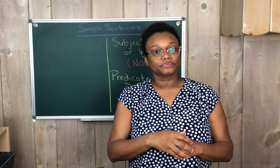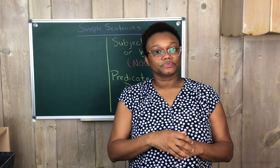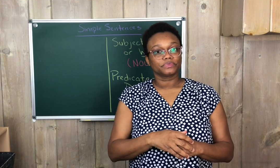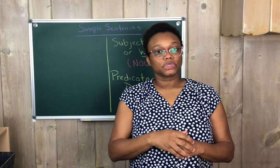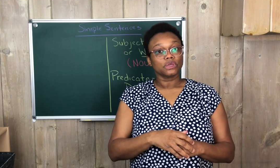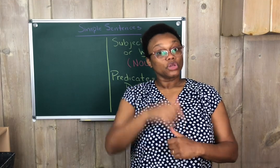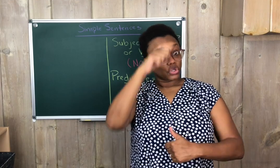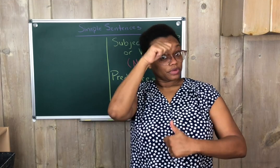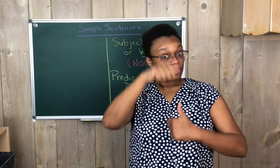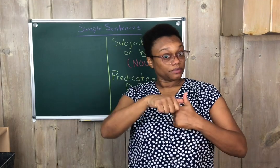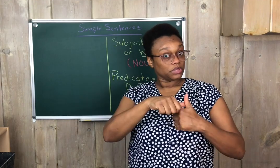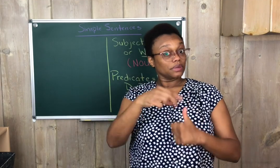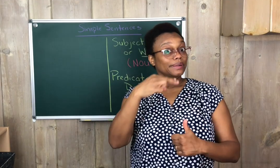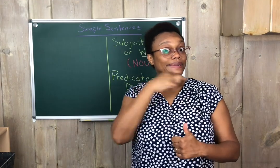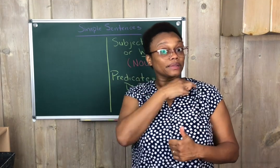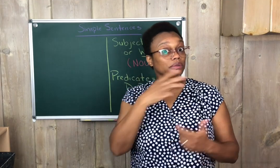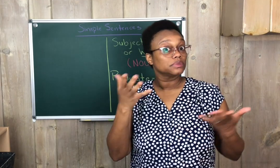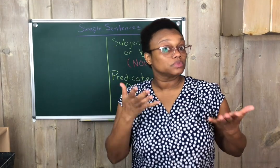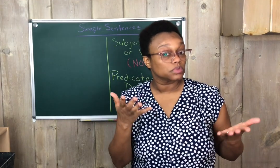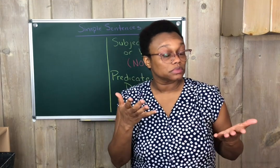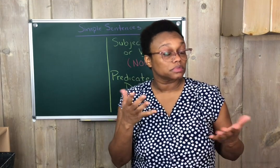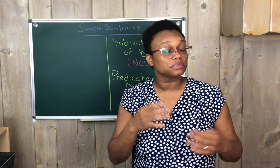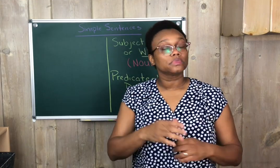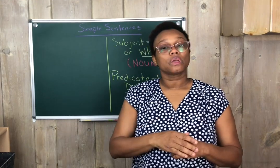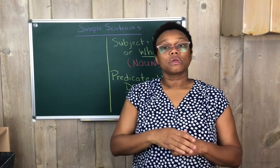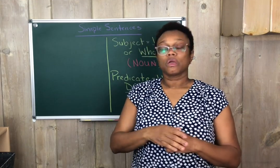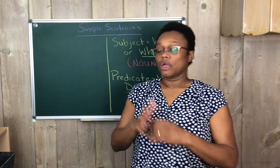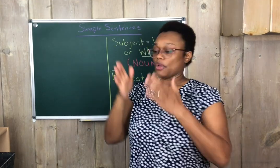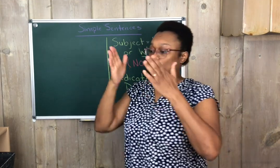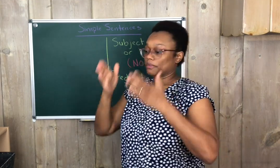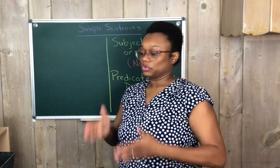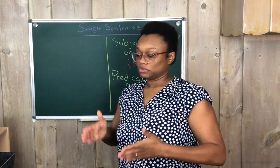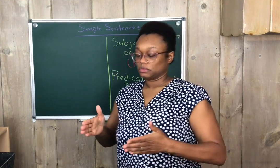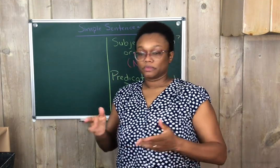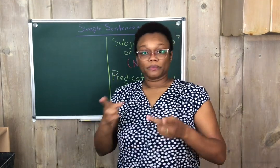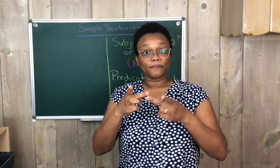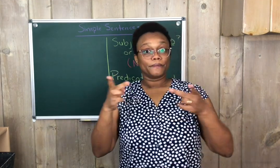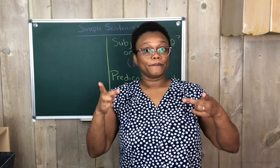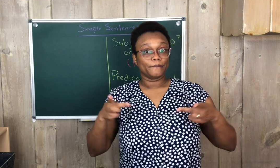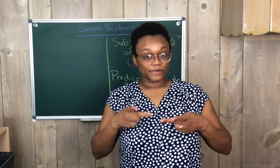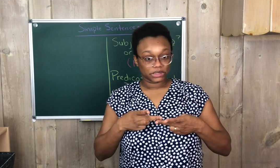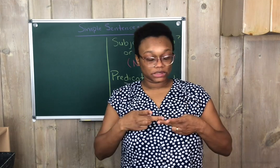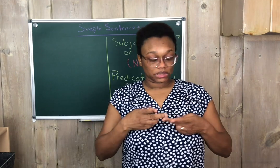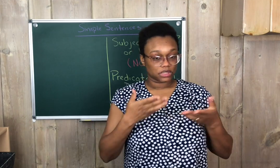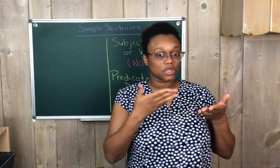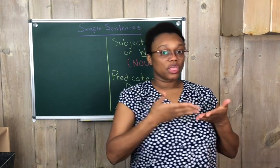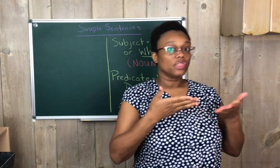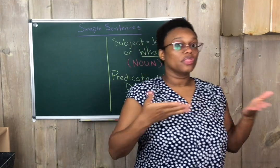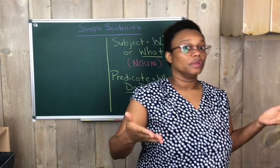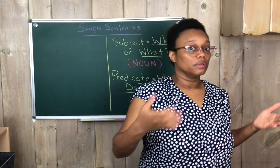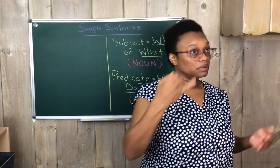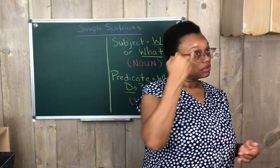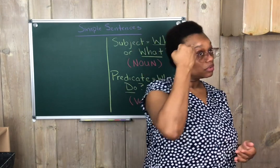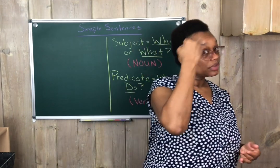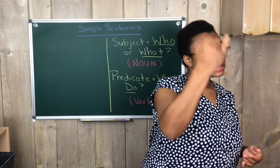noun. Do you remember what a noun was? It's a person, place, thing, or